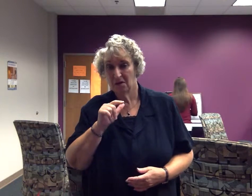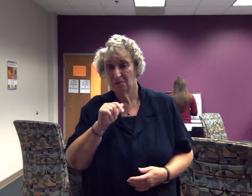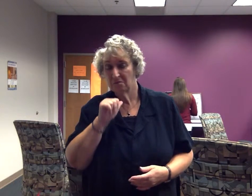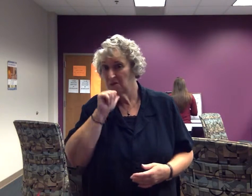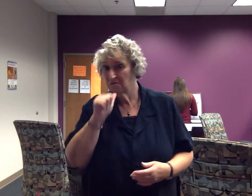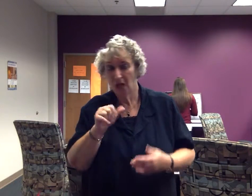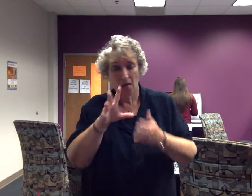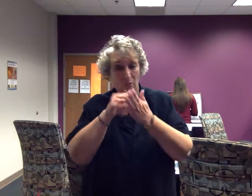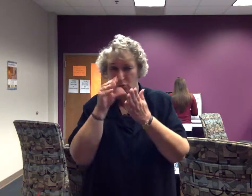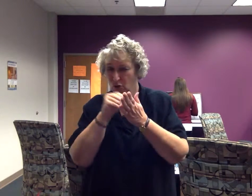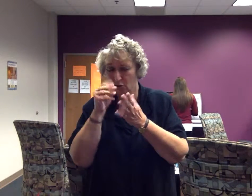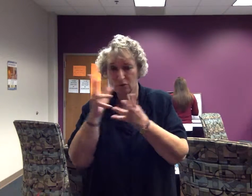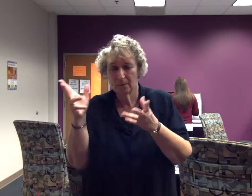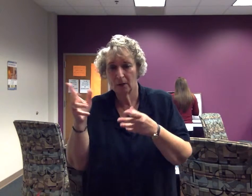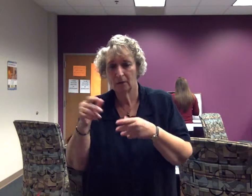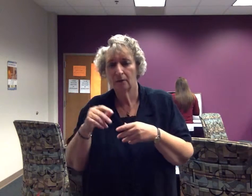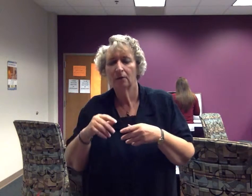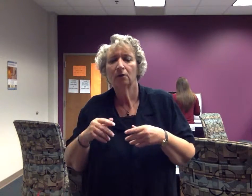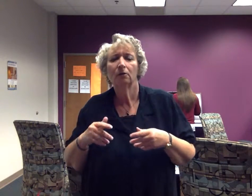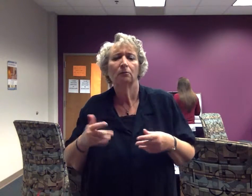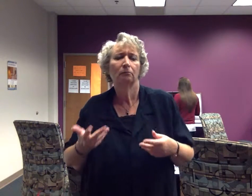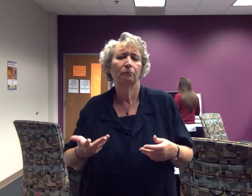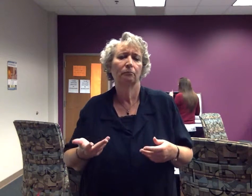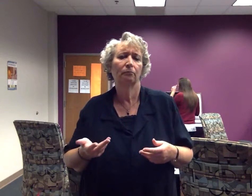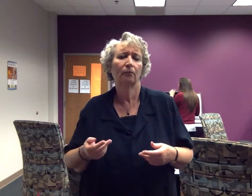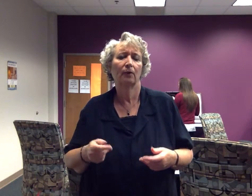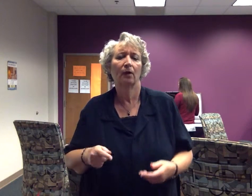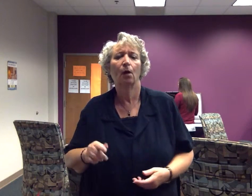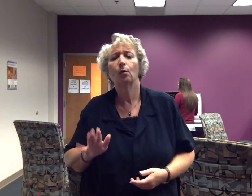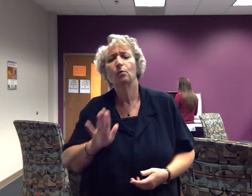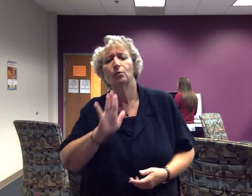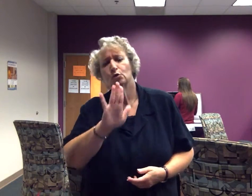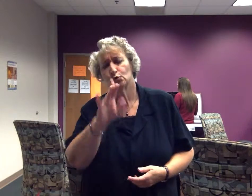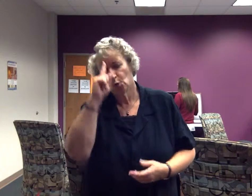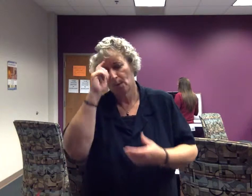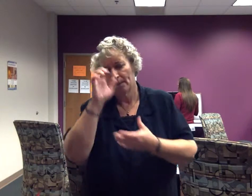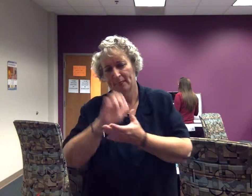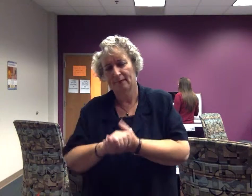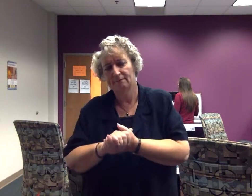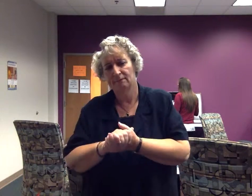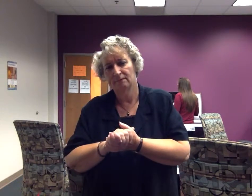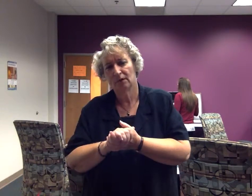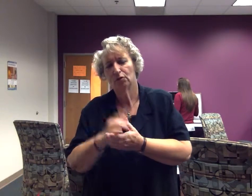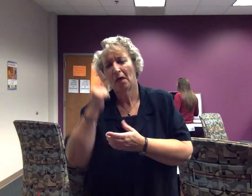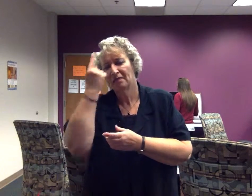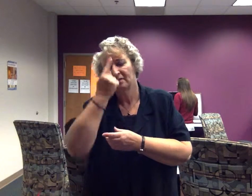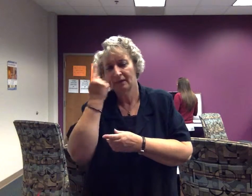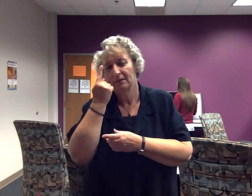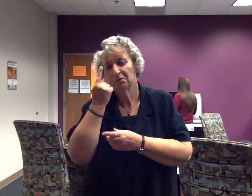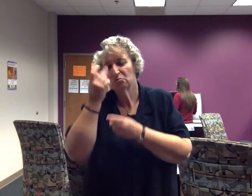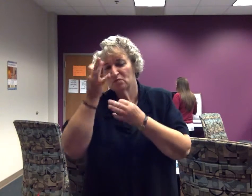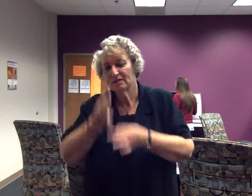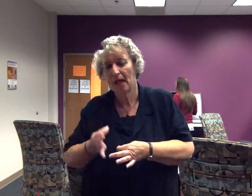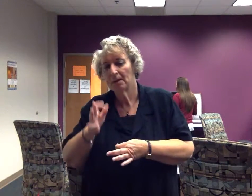And what was your belief? What was your idea? What were you thinking when you decided to get mom involved? That they would actually listen to what she had to